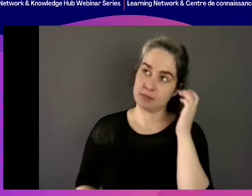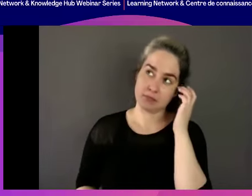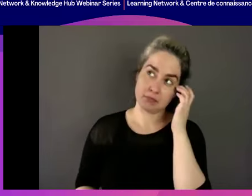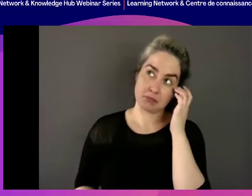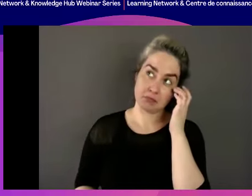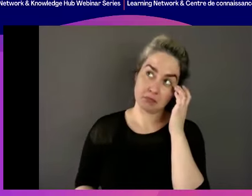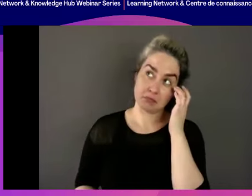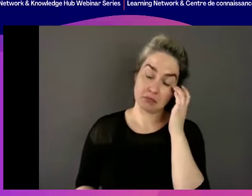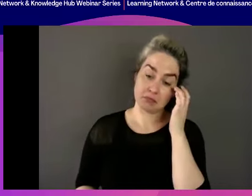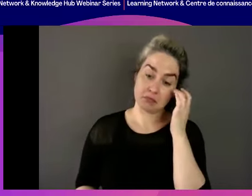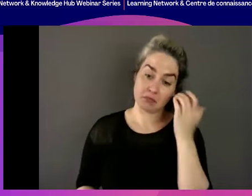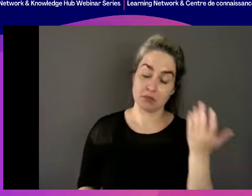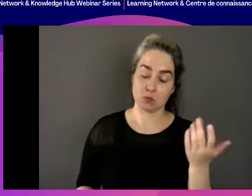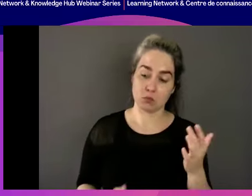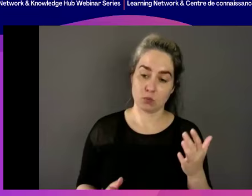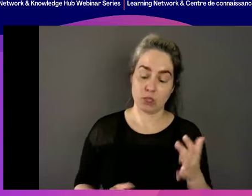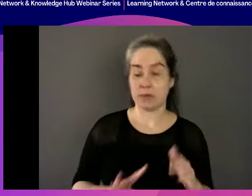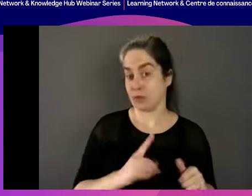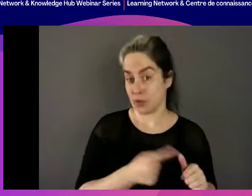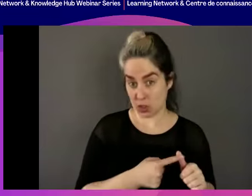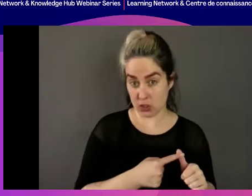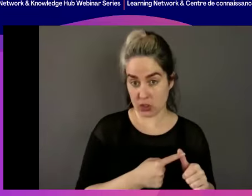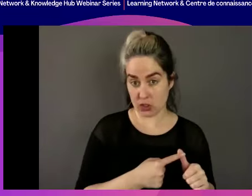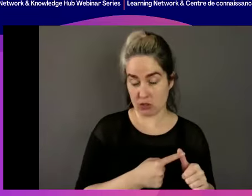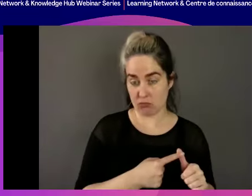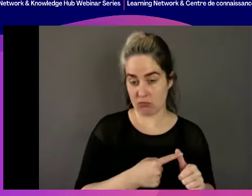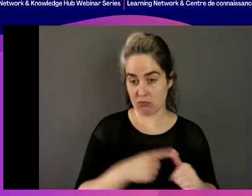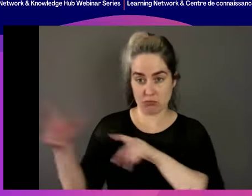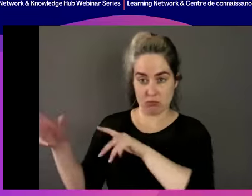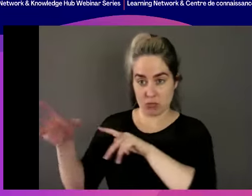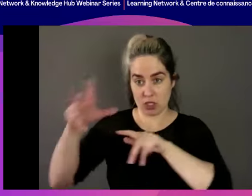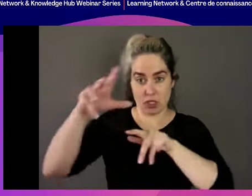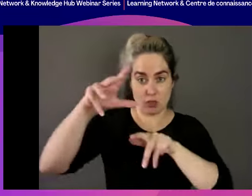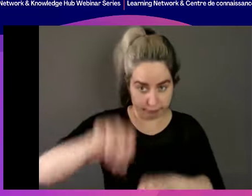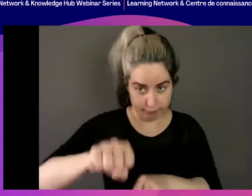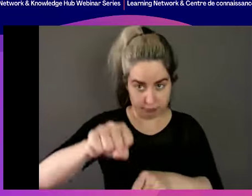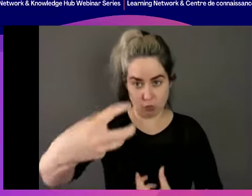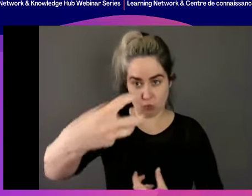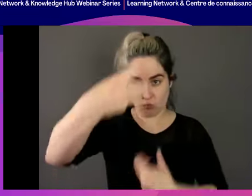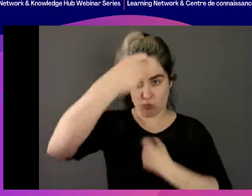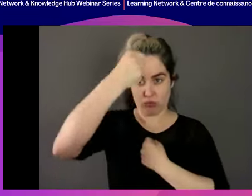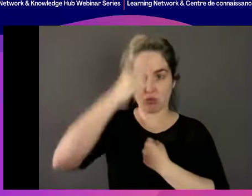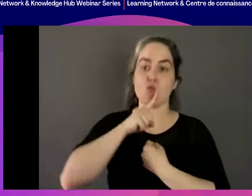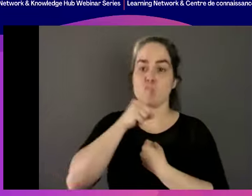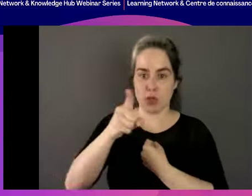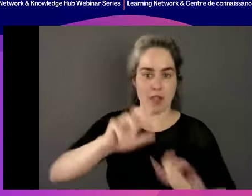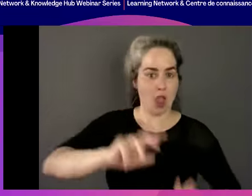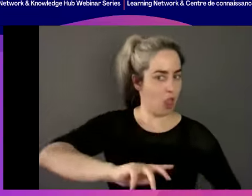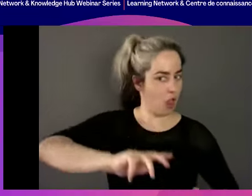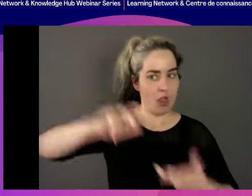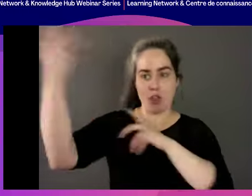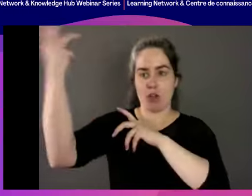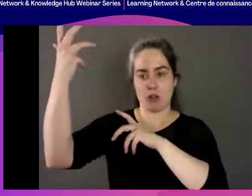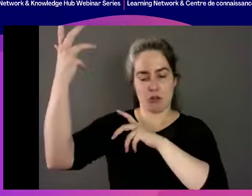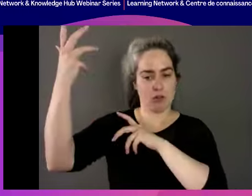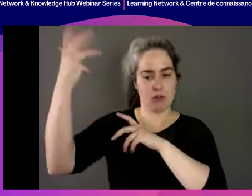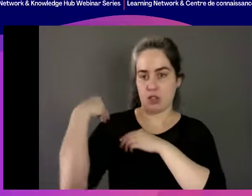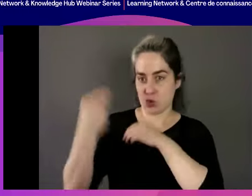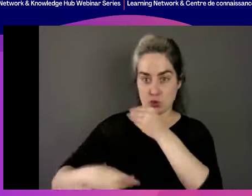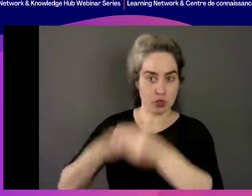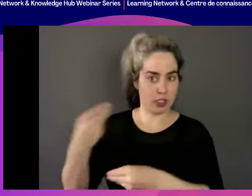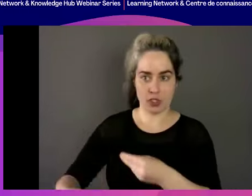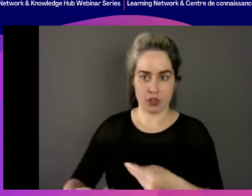well, I guess first off, colonialism, really interfered with traditional